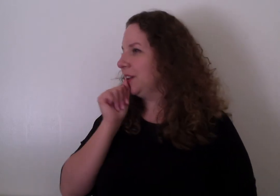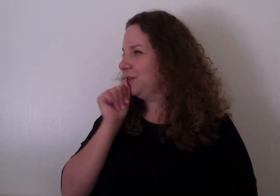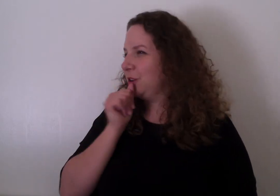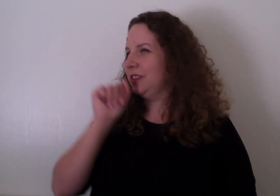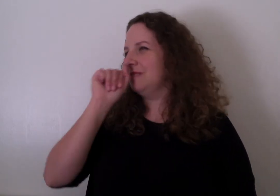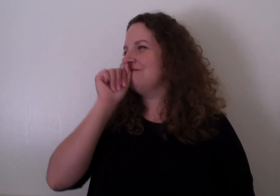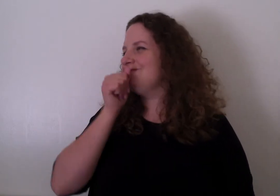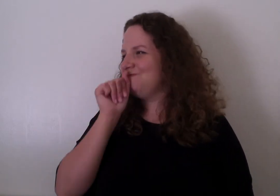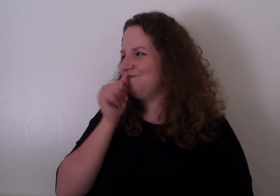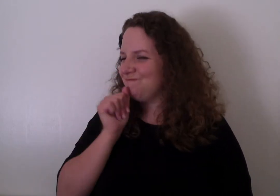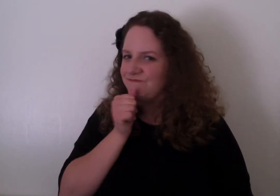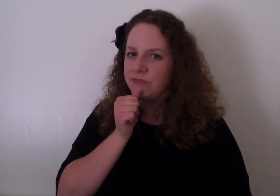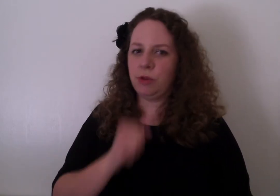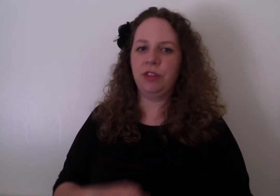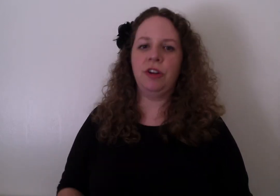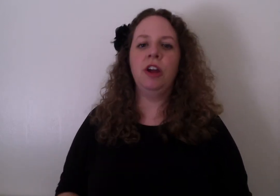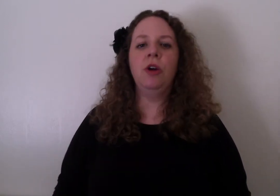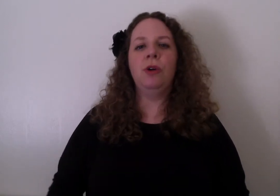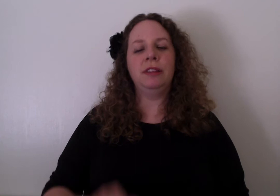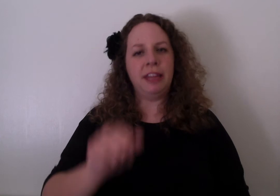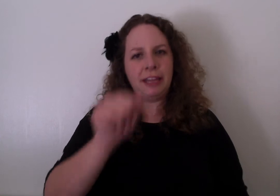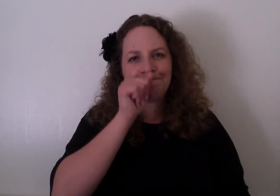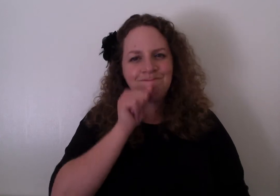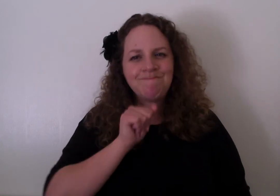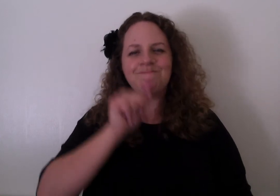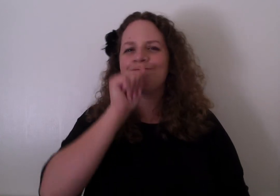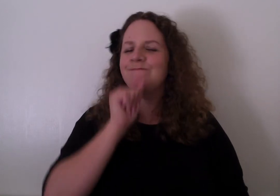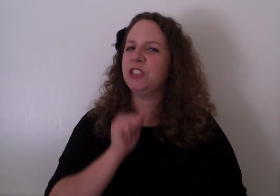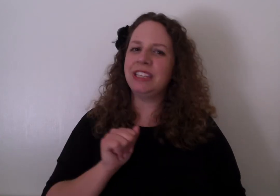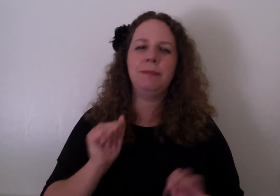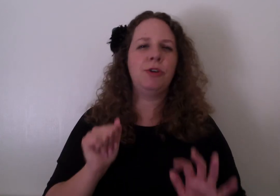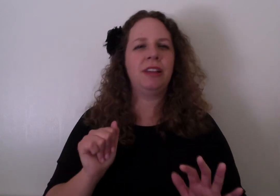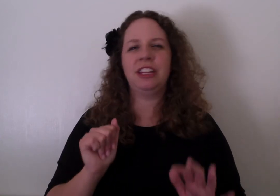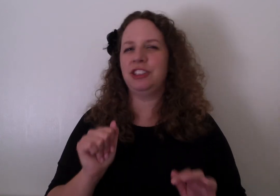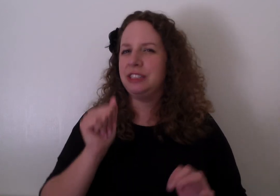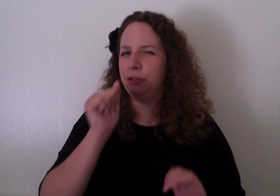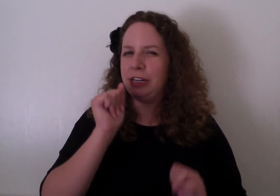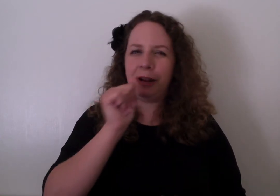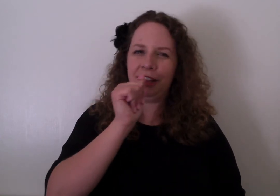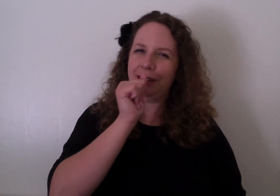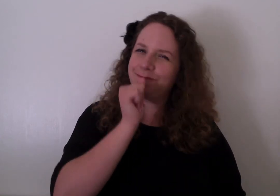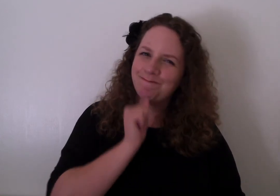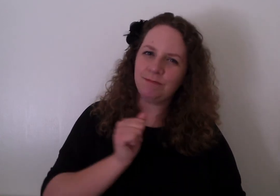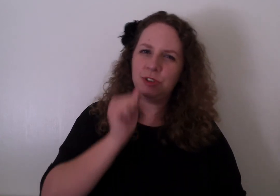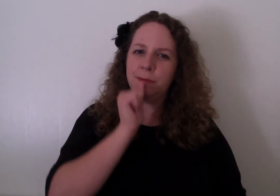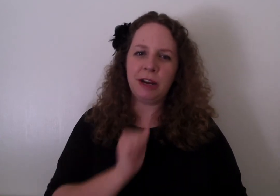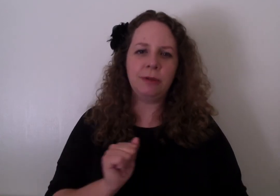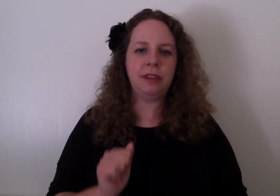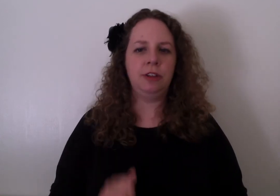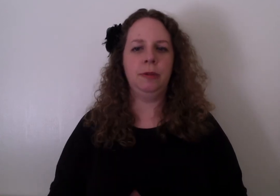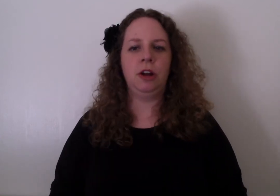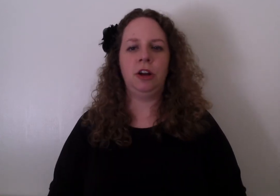and forth, like going through it, or like just keep going, like just grin and bear it, like just bear with it a little bit longer.